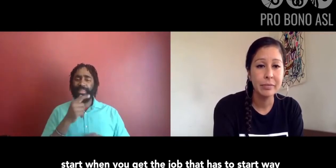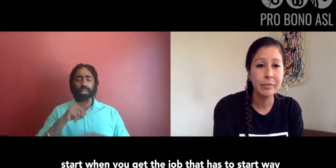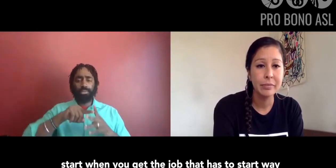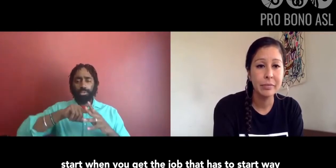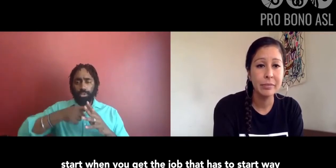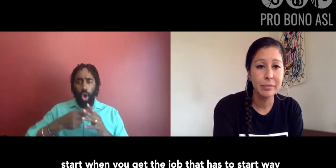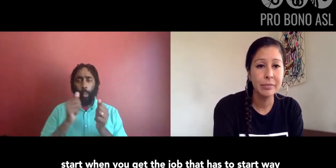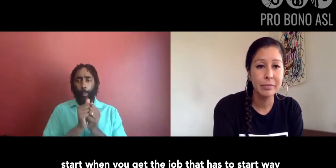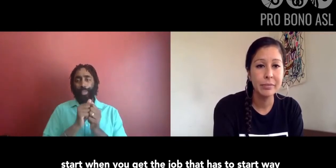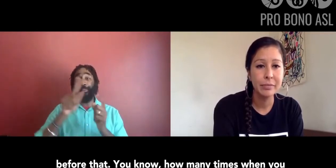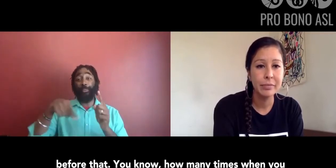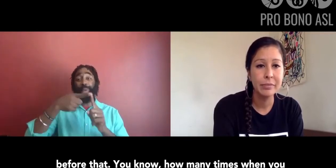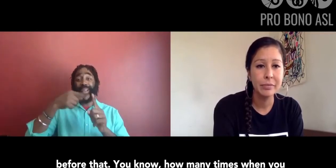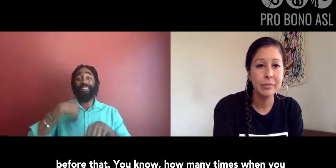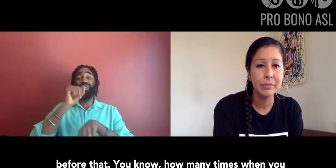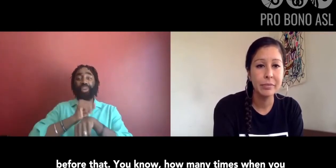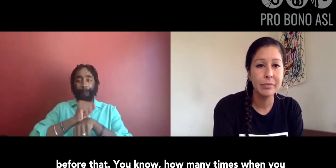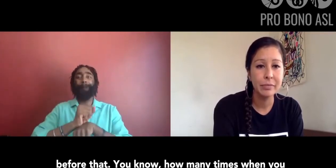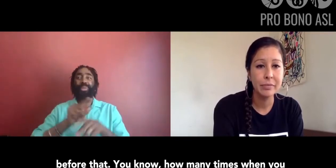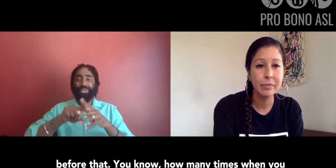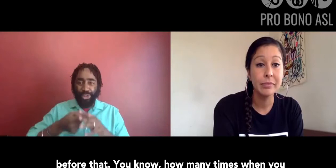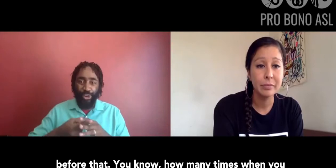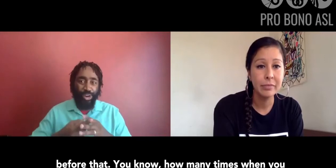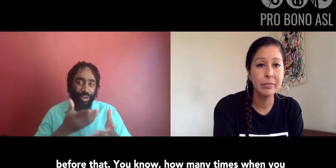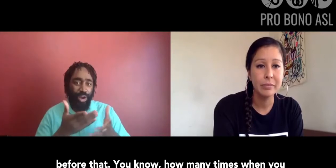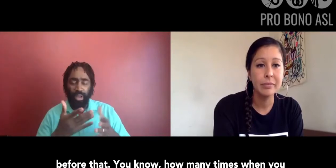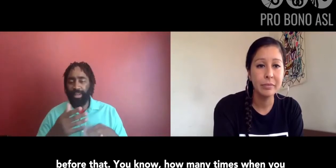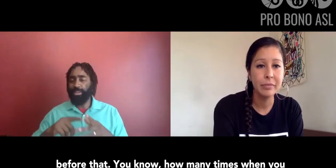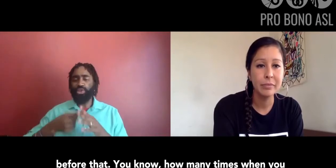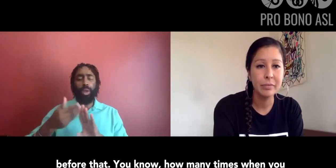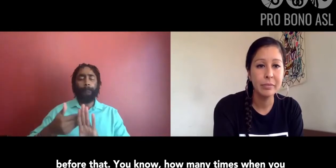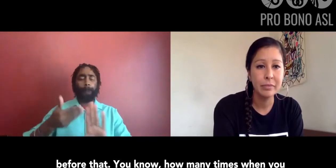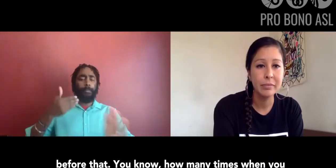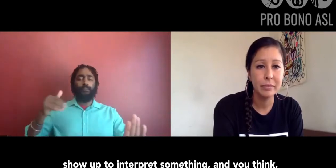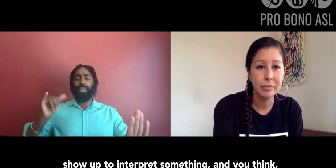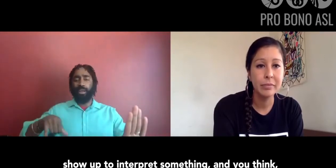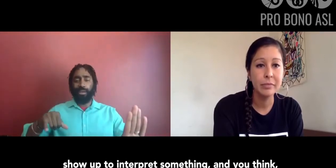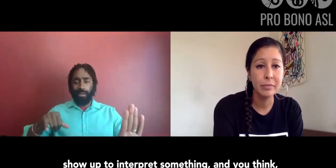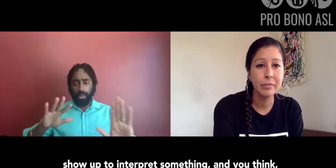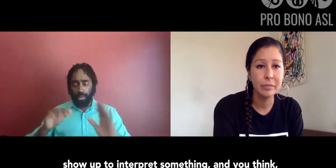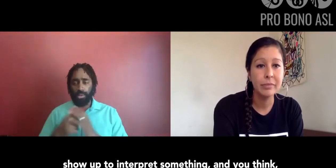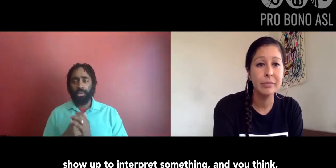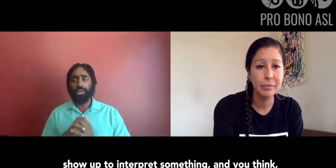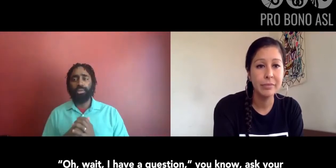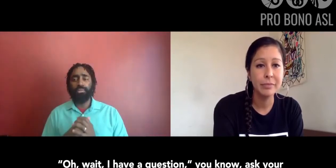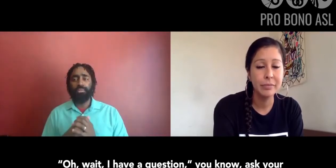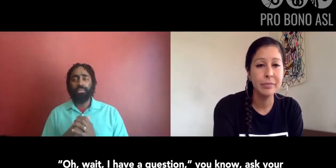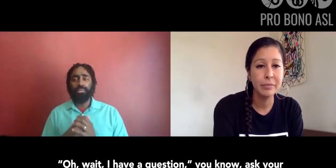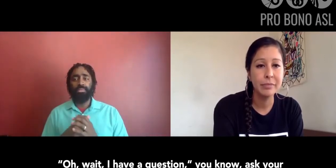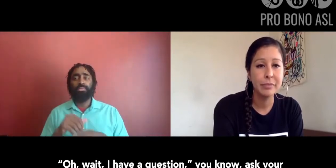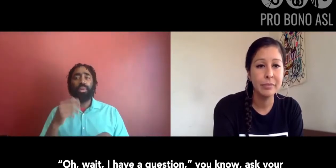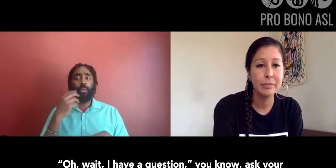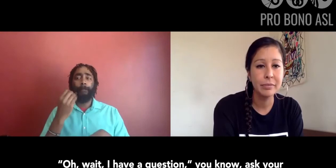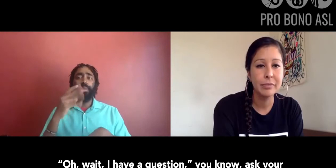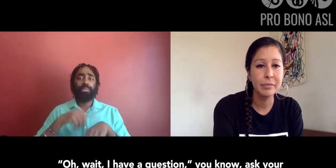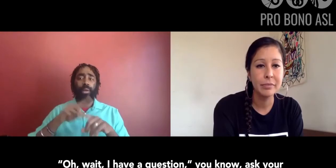job. It has to start way before that. How many times when you show up to interpret something and you think, oh, wait, I have a